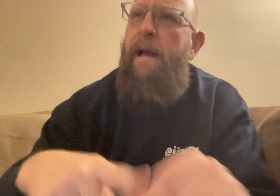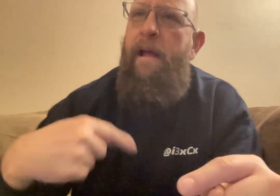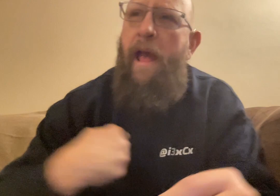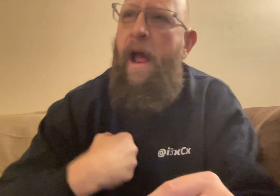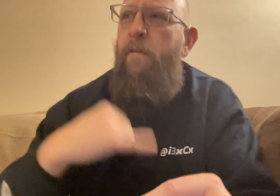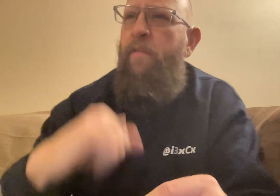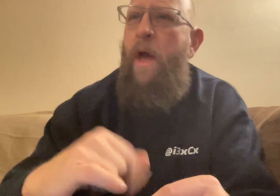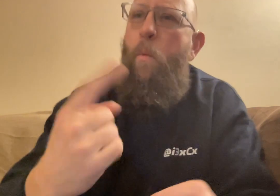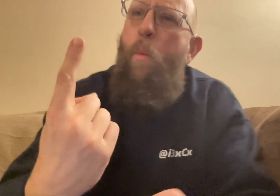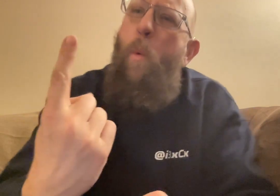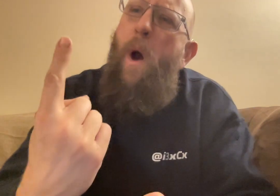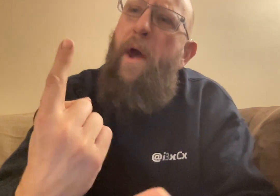I feel like I can't have that